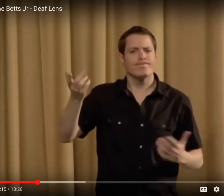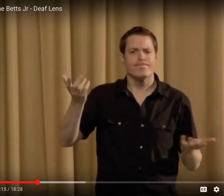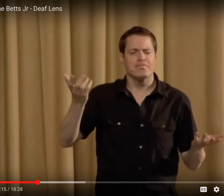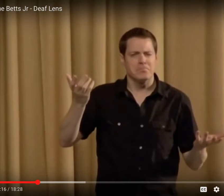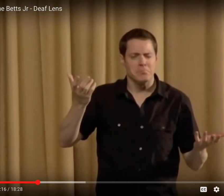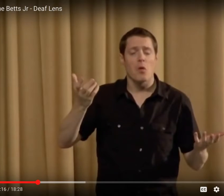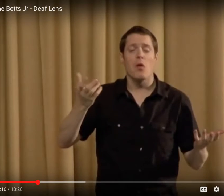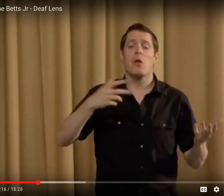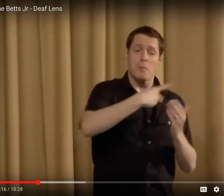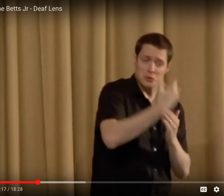I didn't know what he wanted from us.